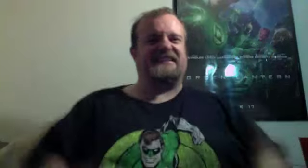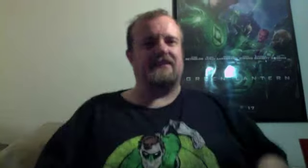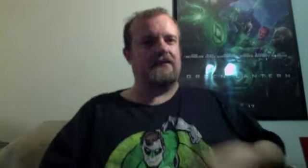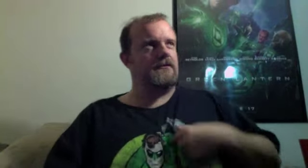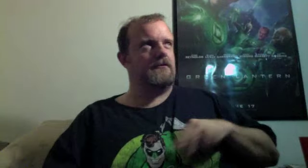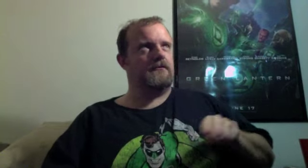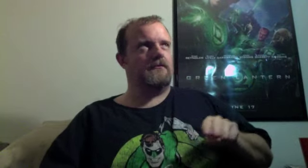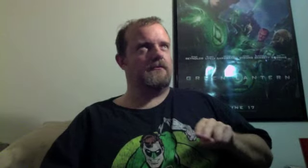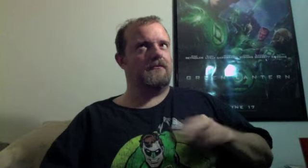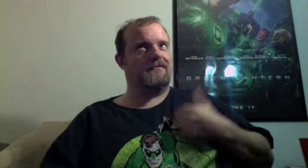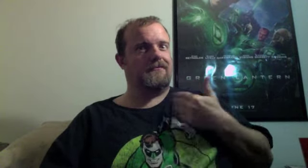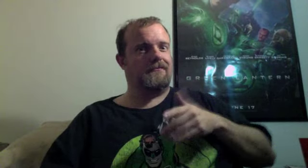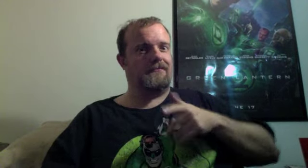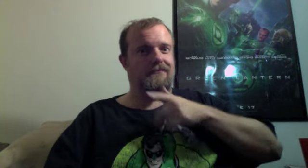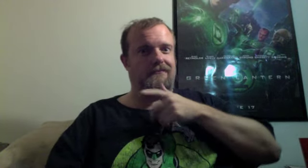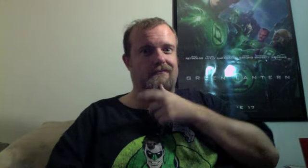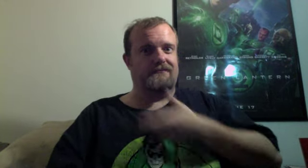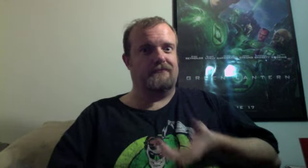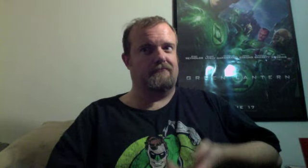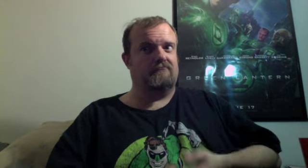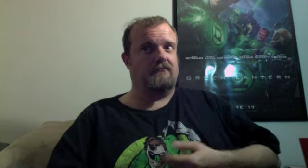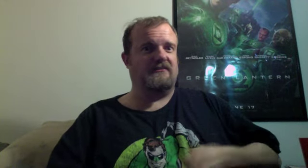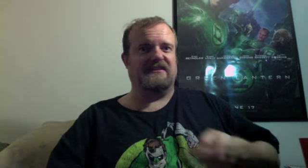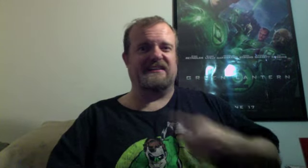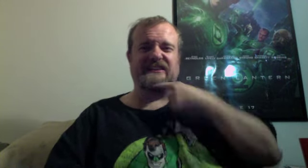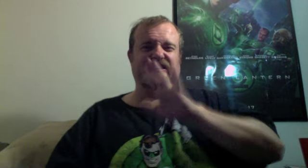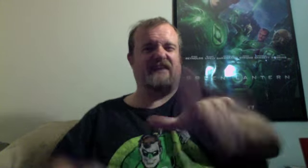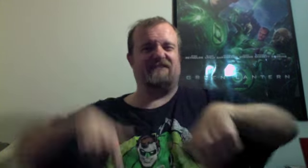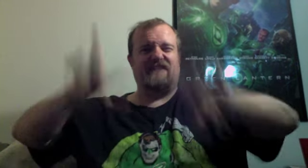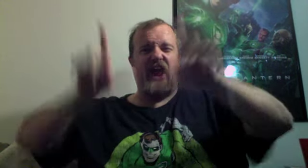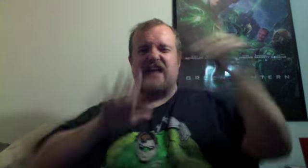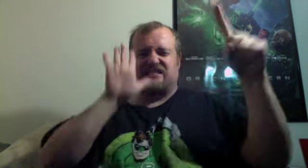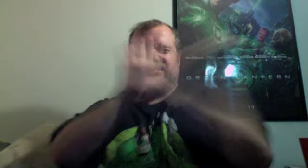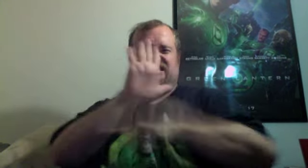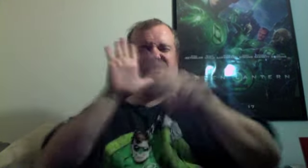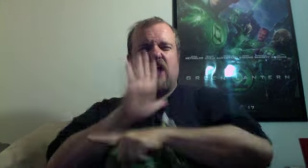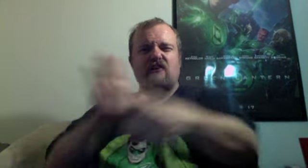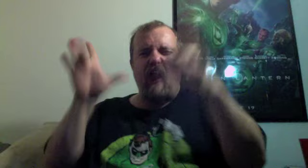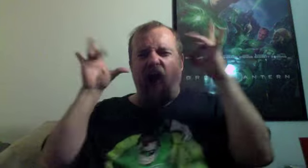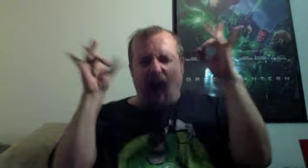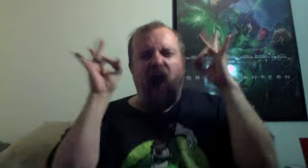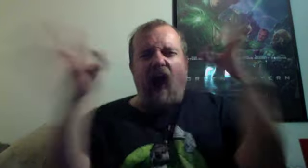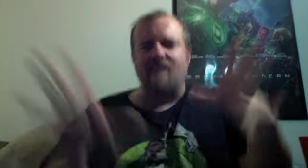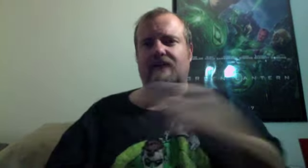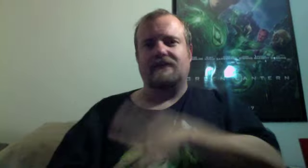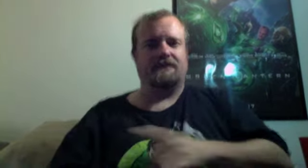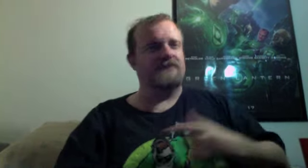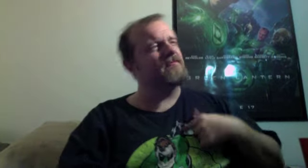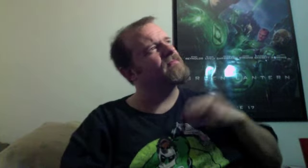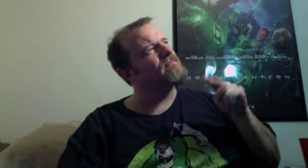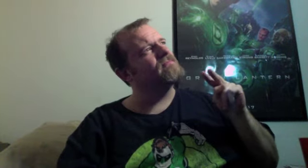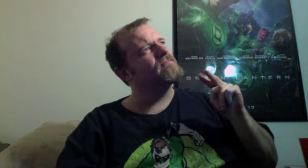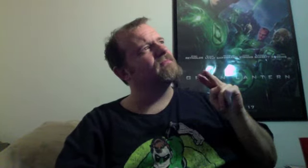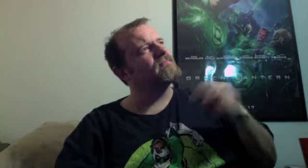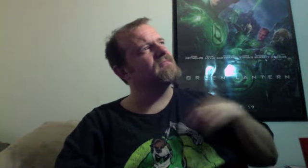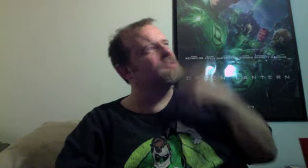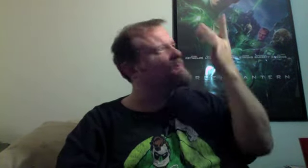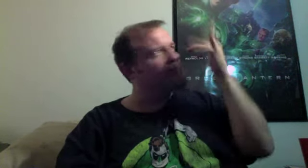shapes with a jeweler's saw, draws a design, then using an array of engraving tools, meticulously carves it out.